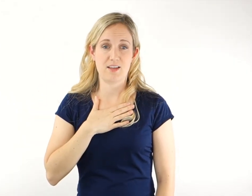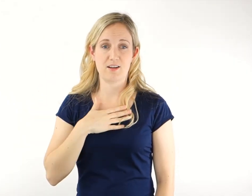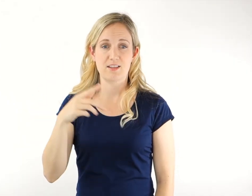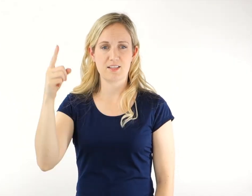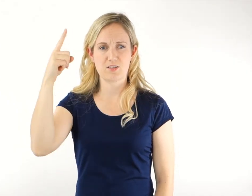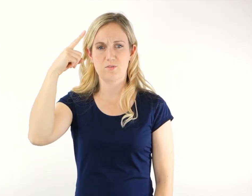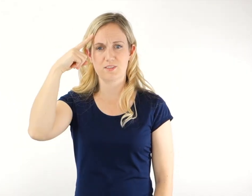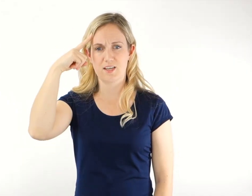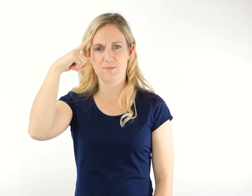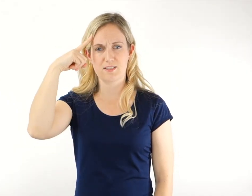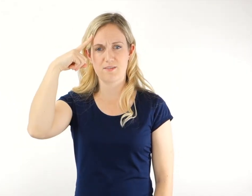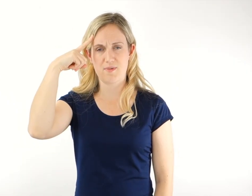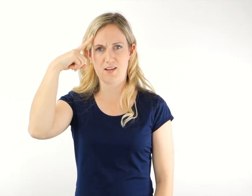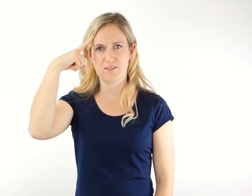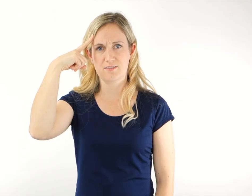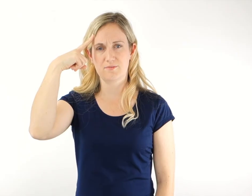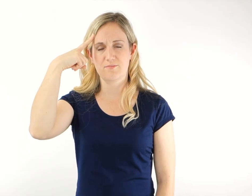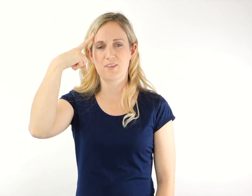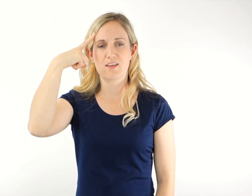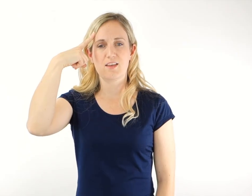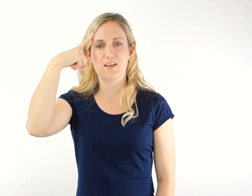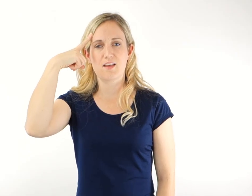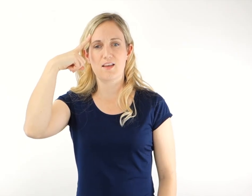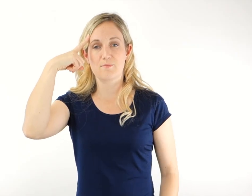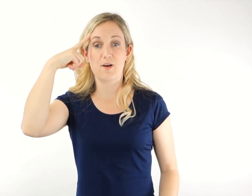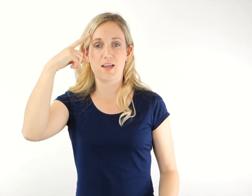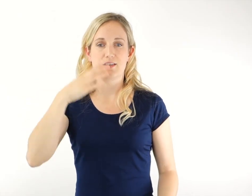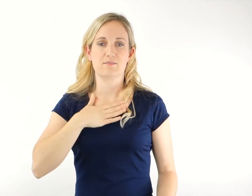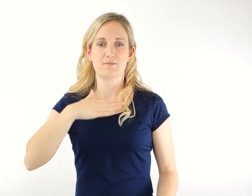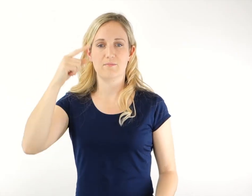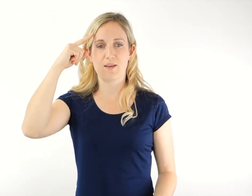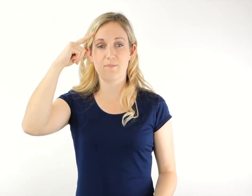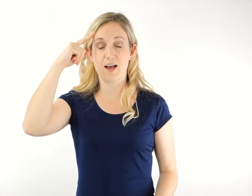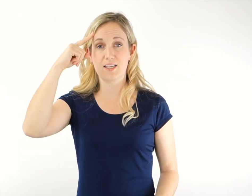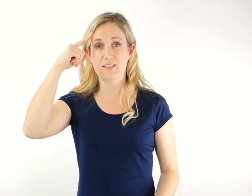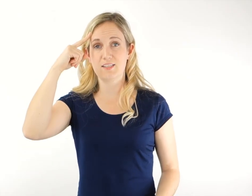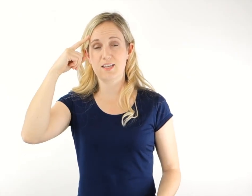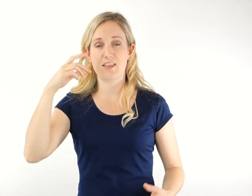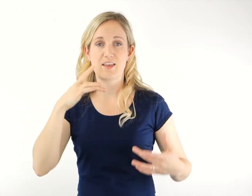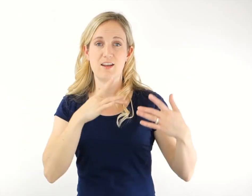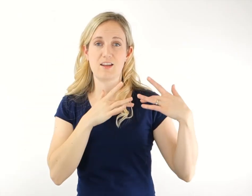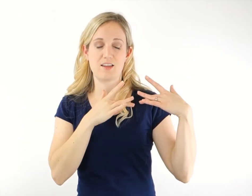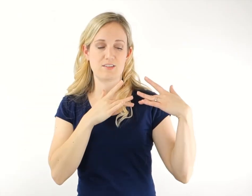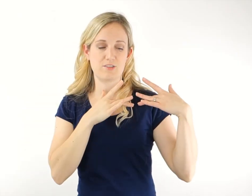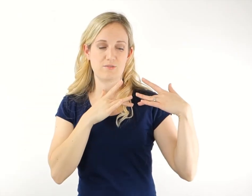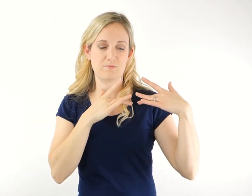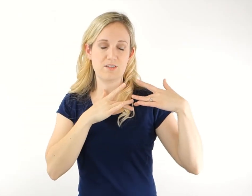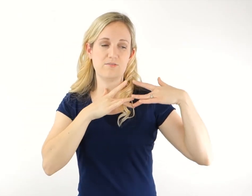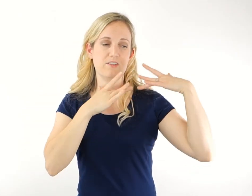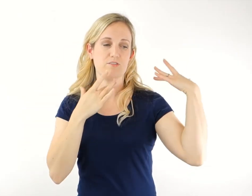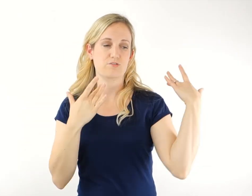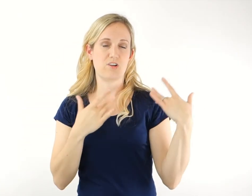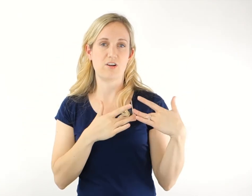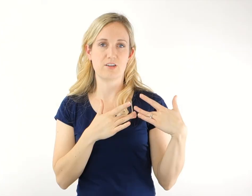there. I think it's the only time I sign mine. My mind, and then I do middle fingers, draw a